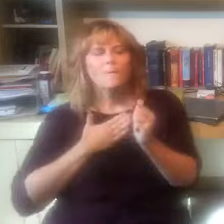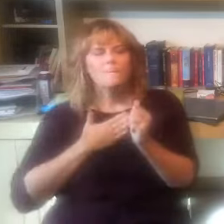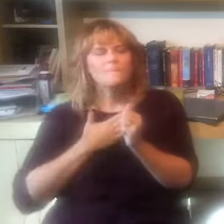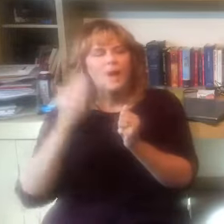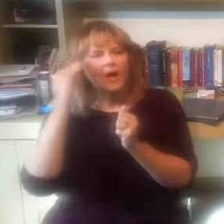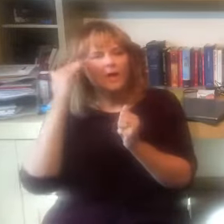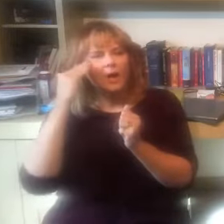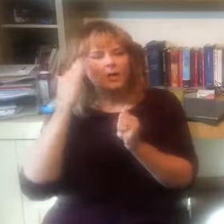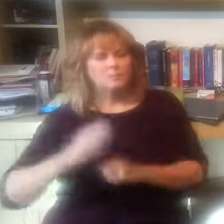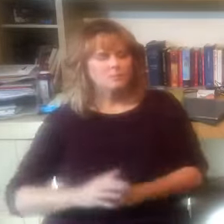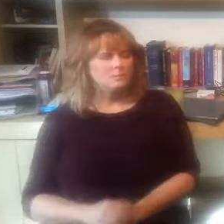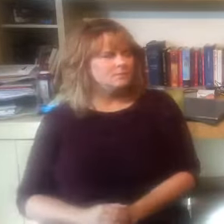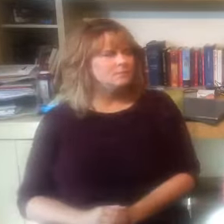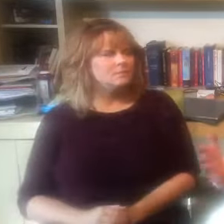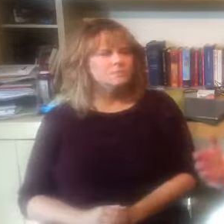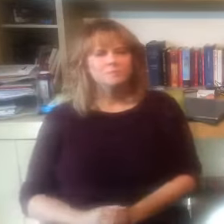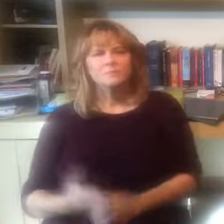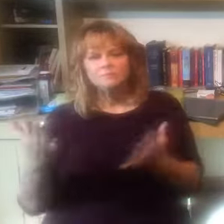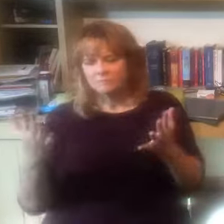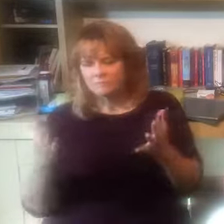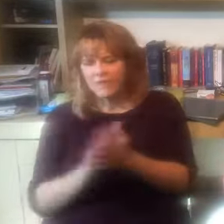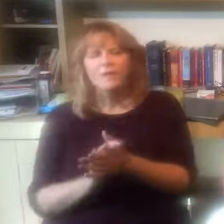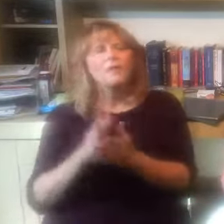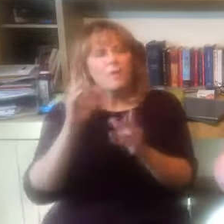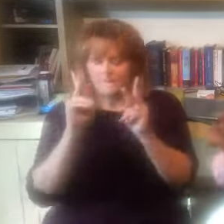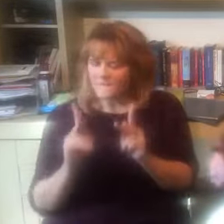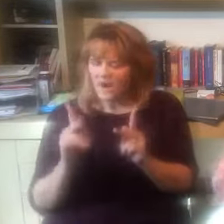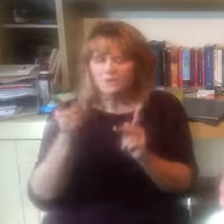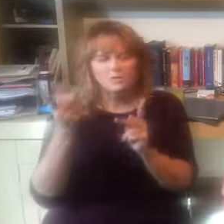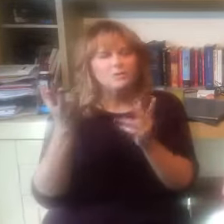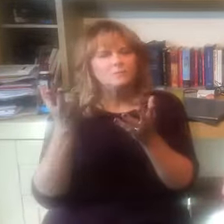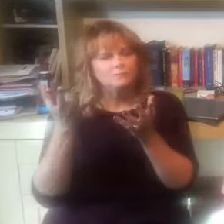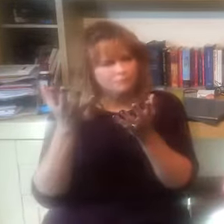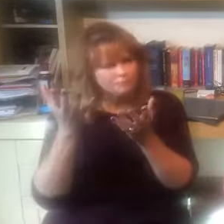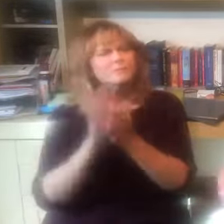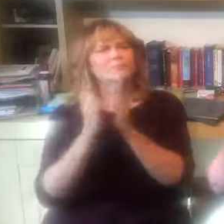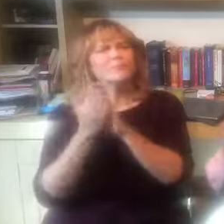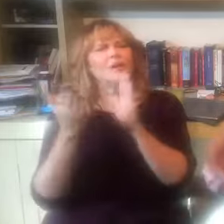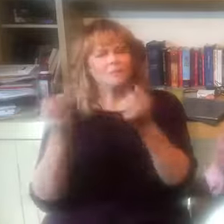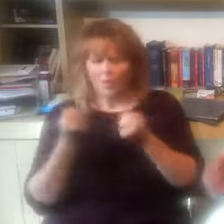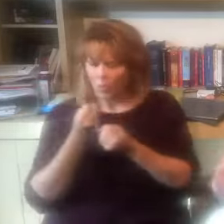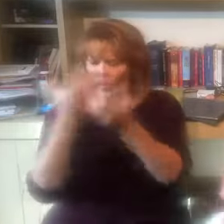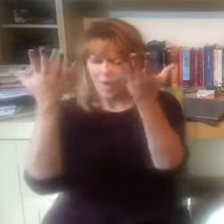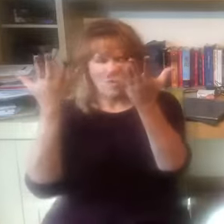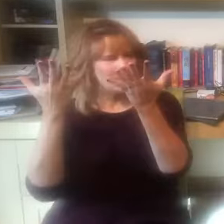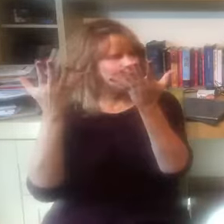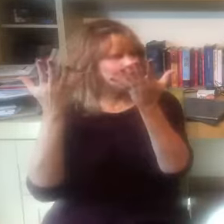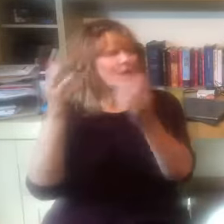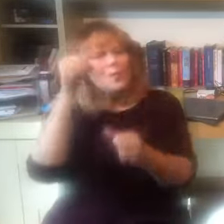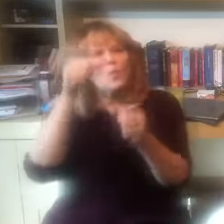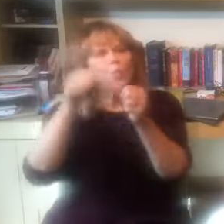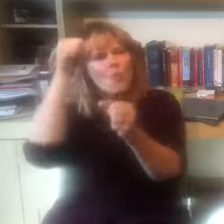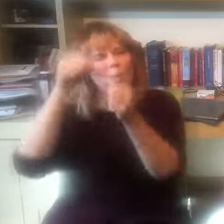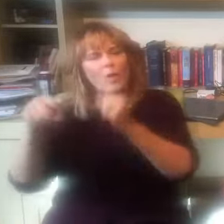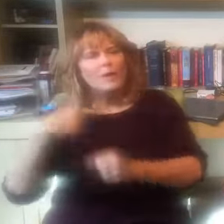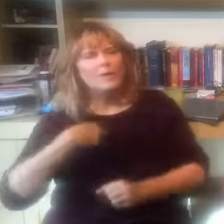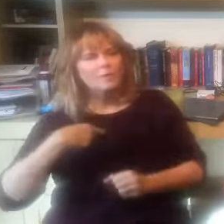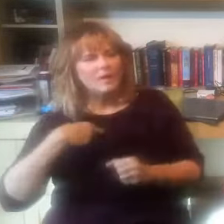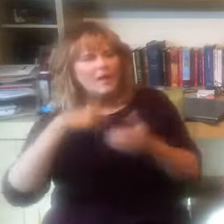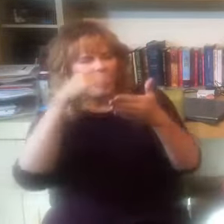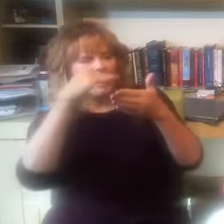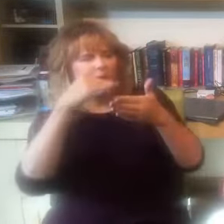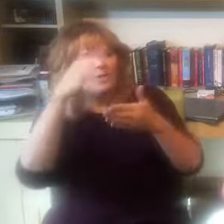my mind. And that's the kind of person he was. I'm not going to dwell on it. I just wanted to throw that out there because it so reminded me